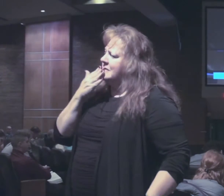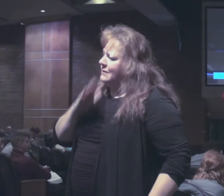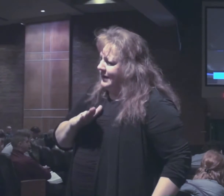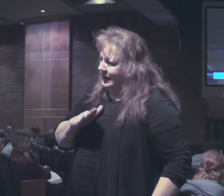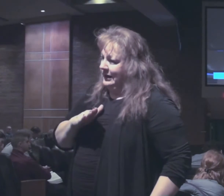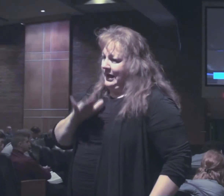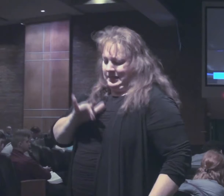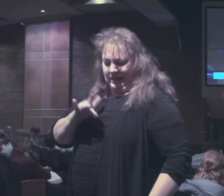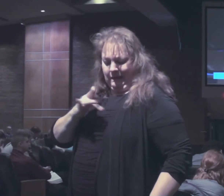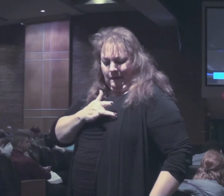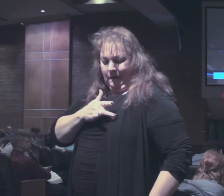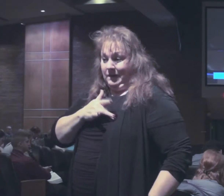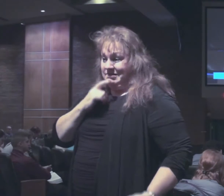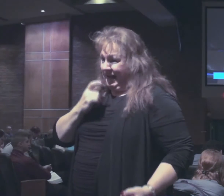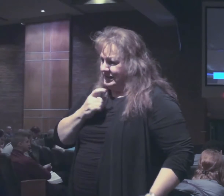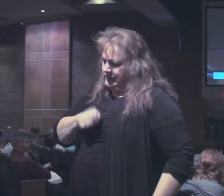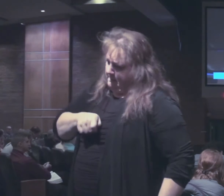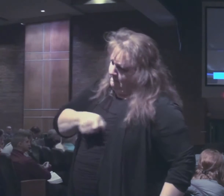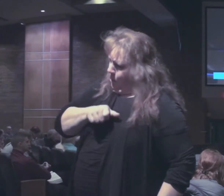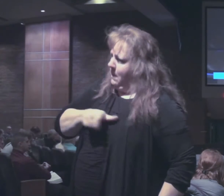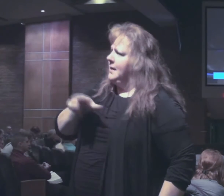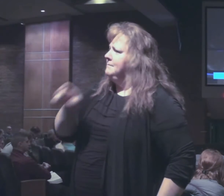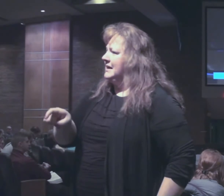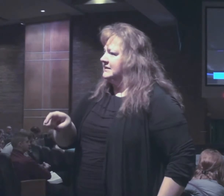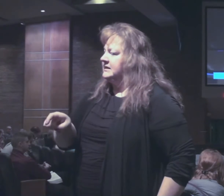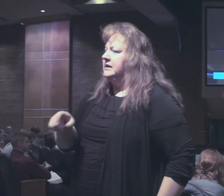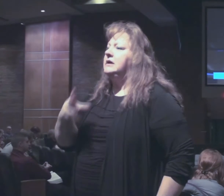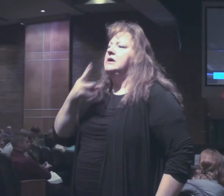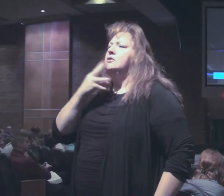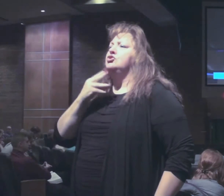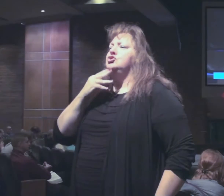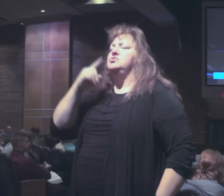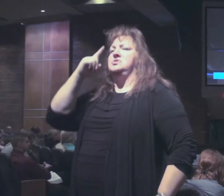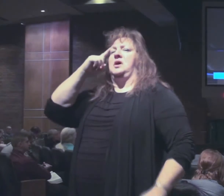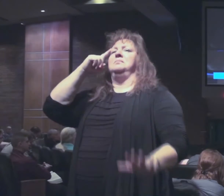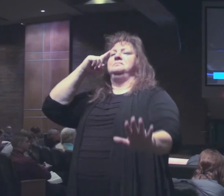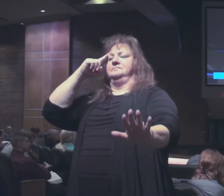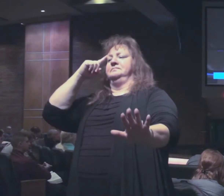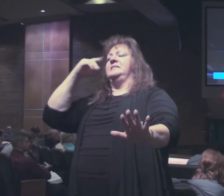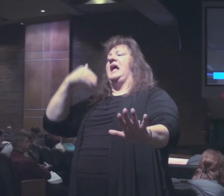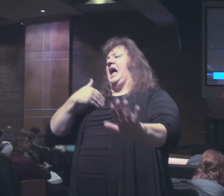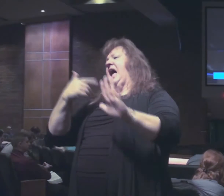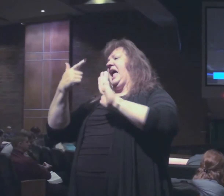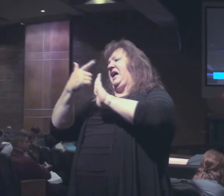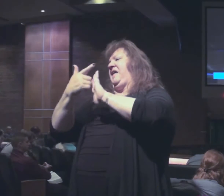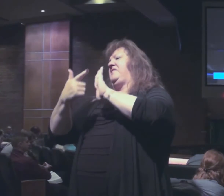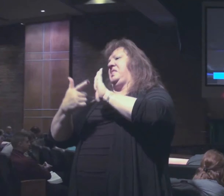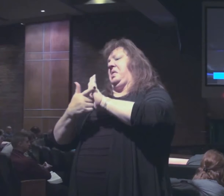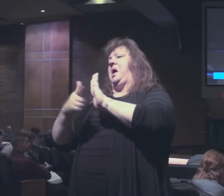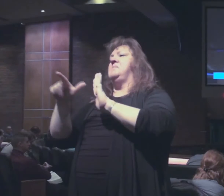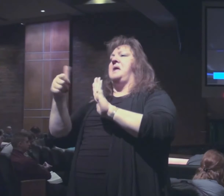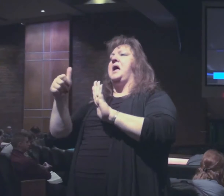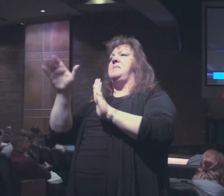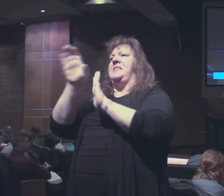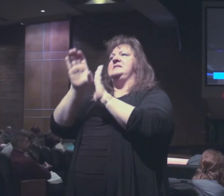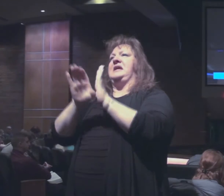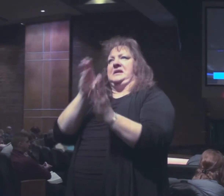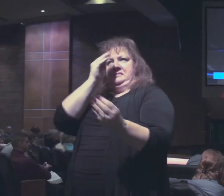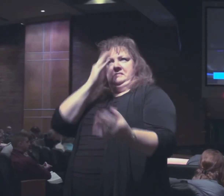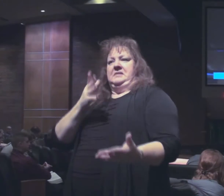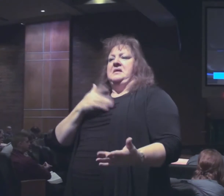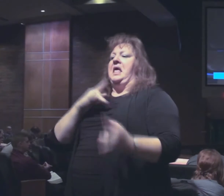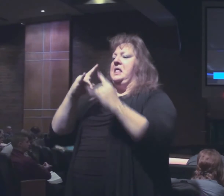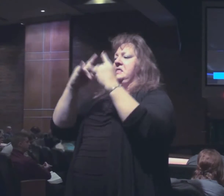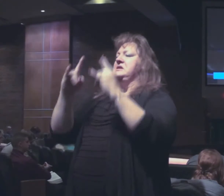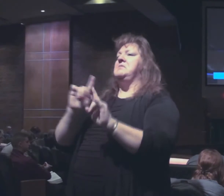has to be a removal of that sin. The Jews slid into thinking, well, we have the law, we try to keep the Ten Commandments, we go to